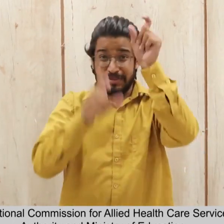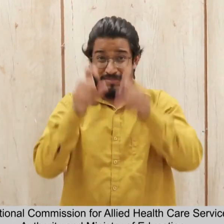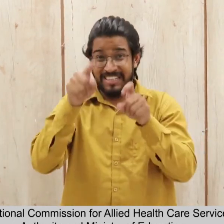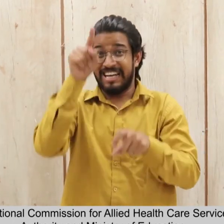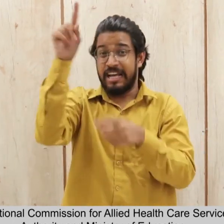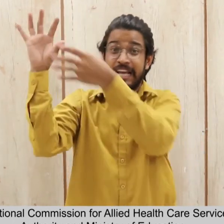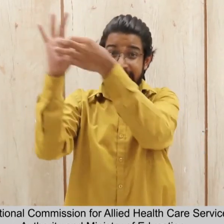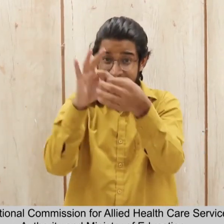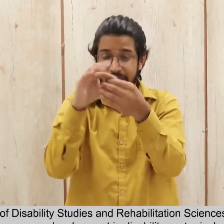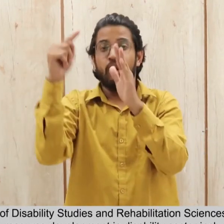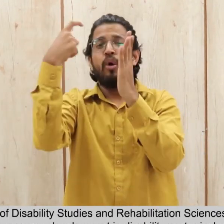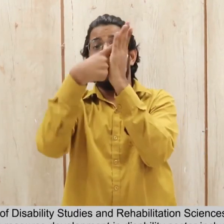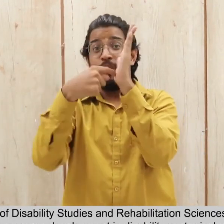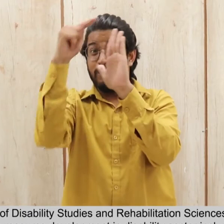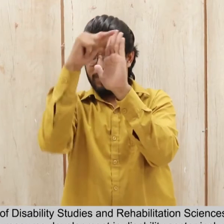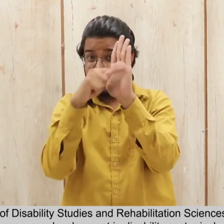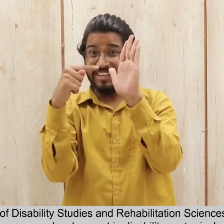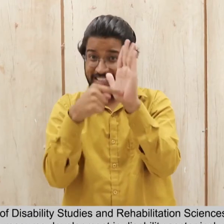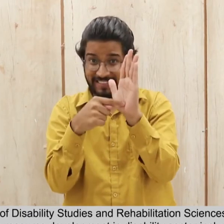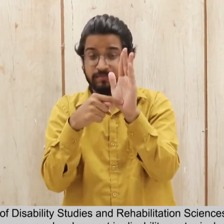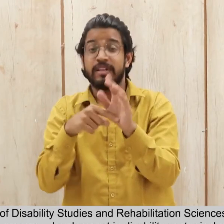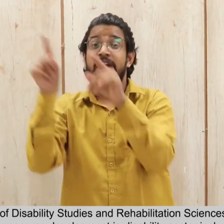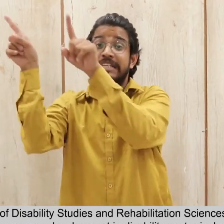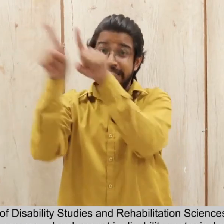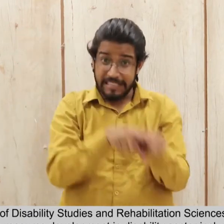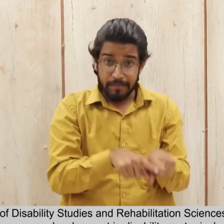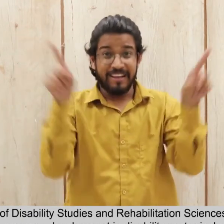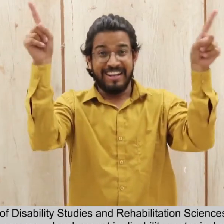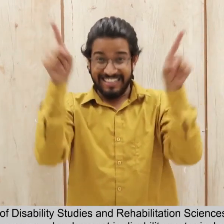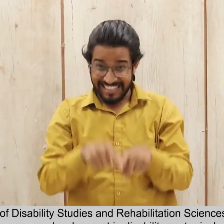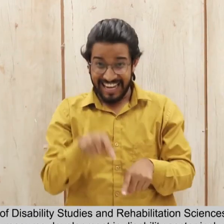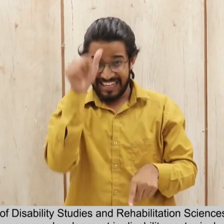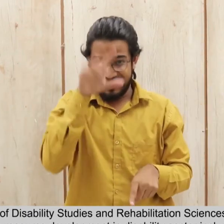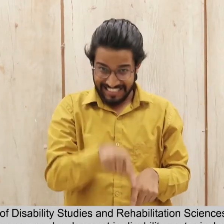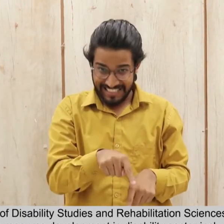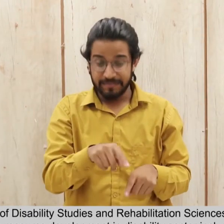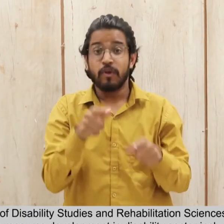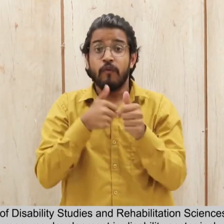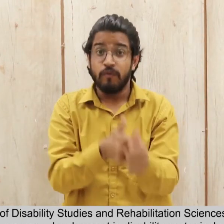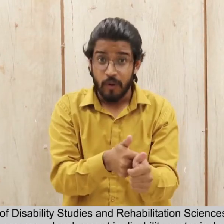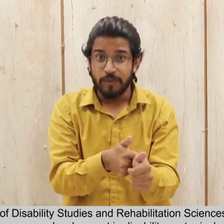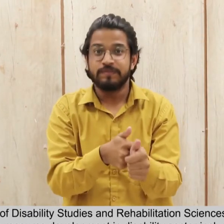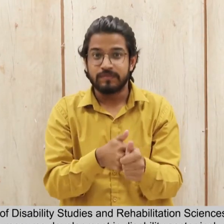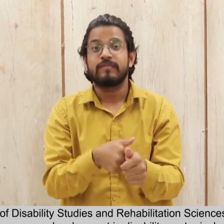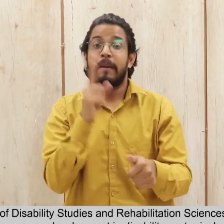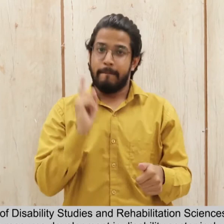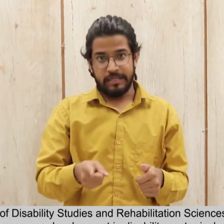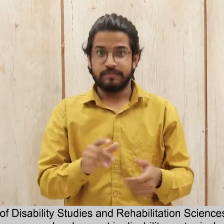and Ministry of Education. Setting up an University of Disability Studies and Rehabilitation Sciences